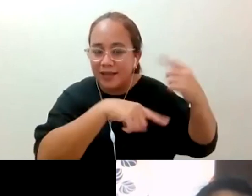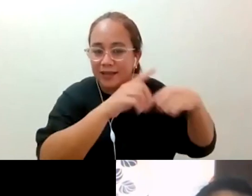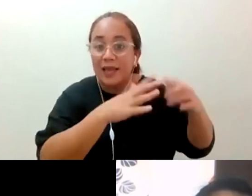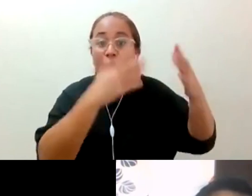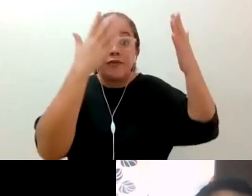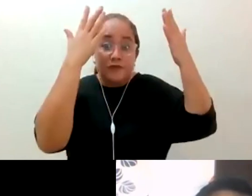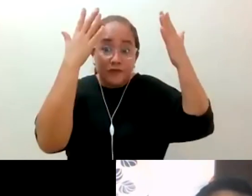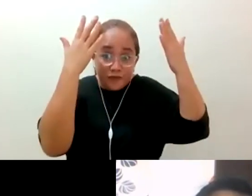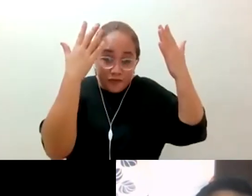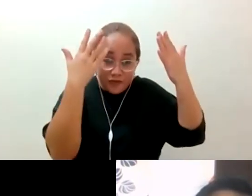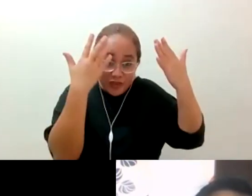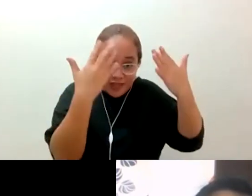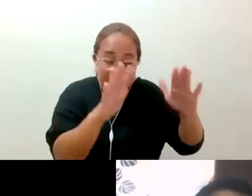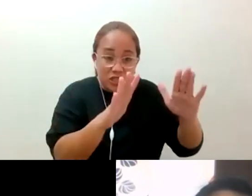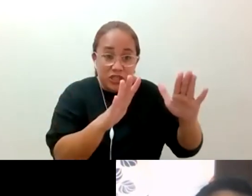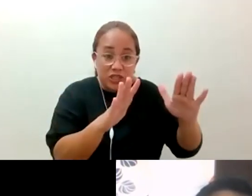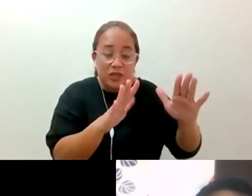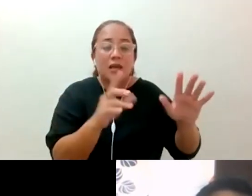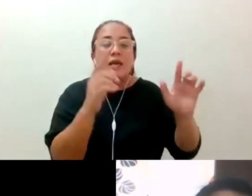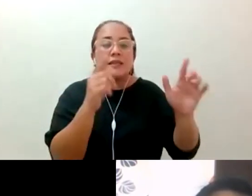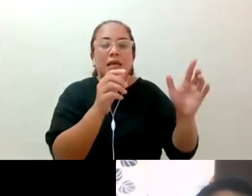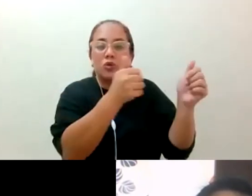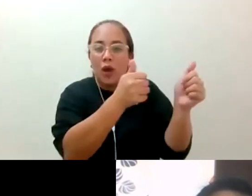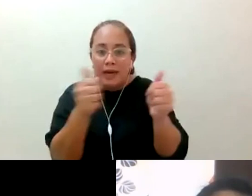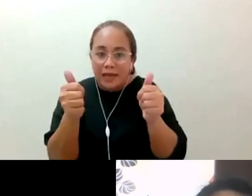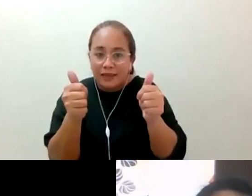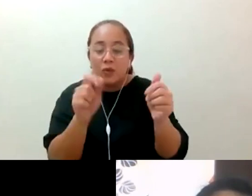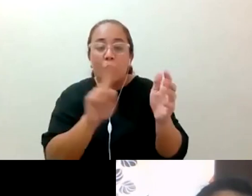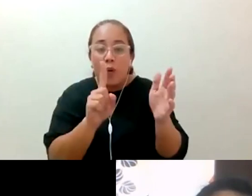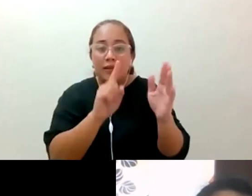you do that, then you organize by hand shape,